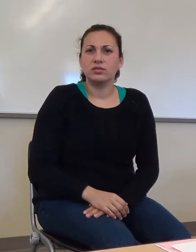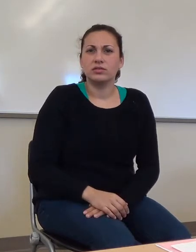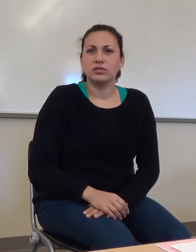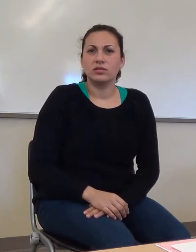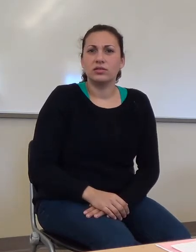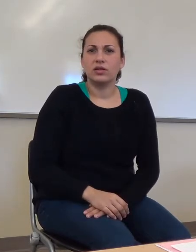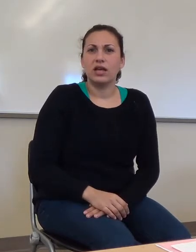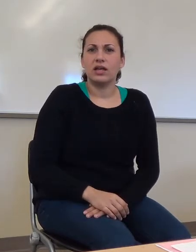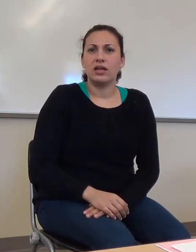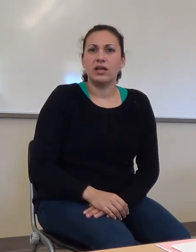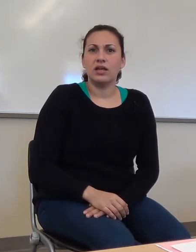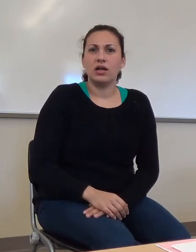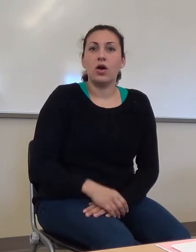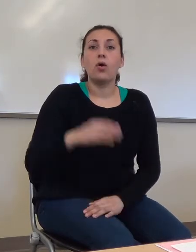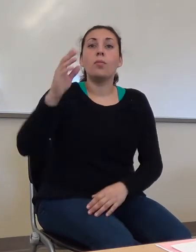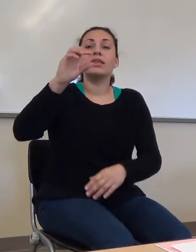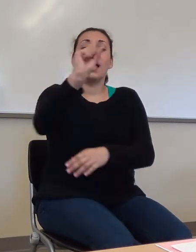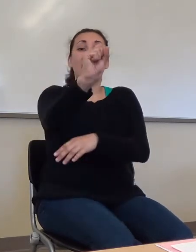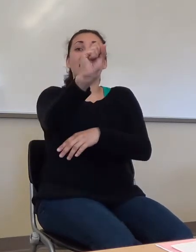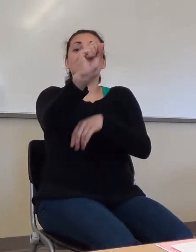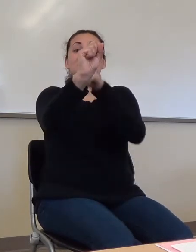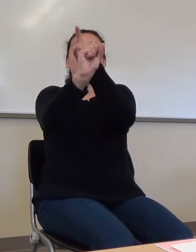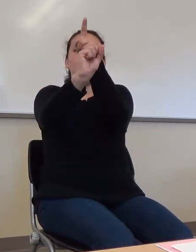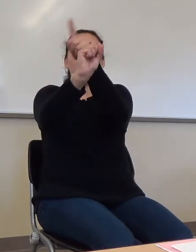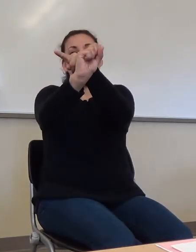outside the S? Oh,